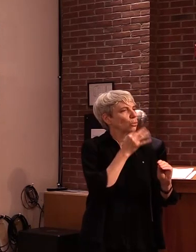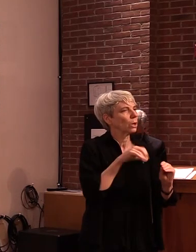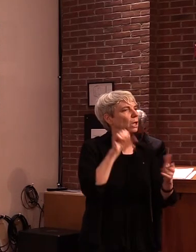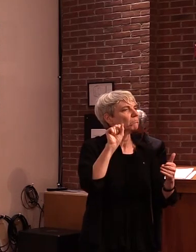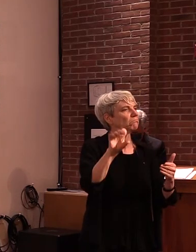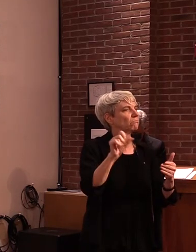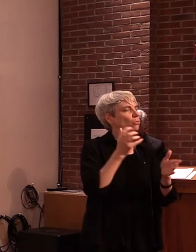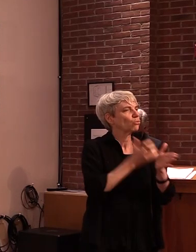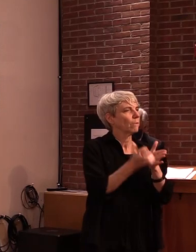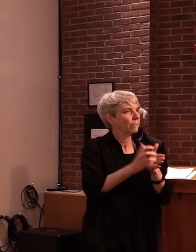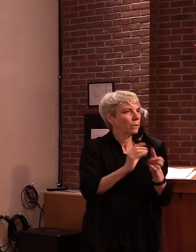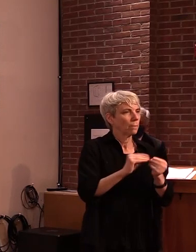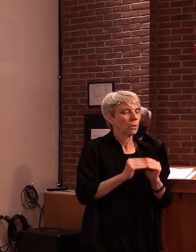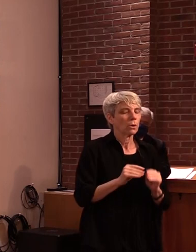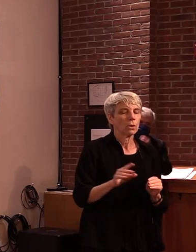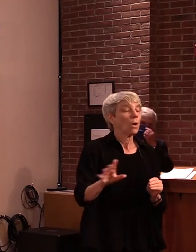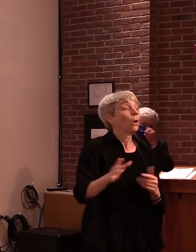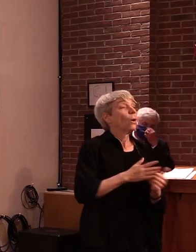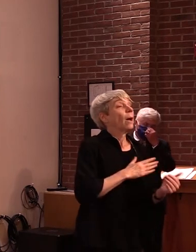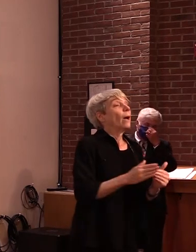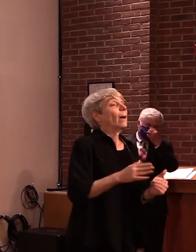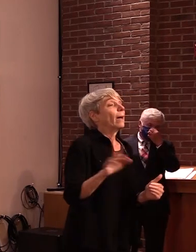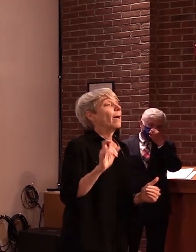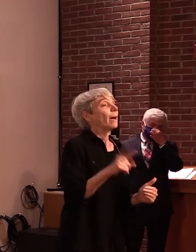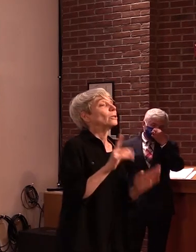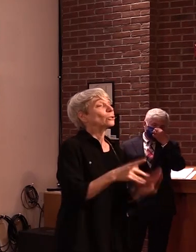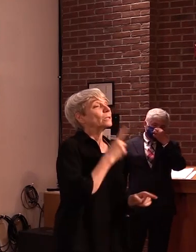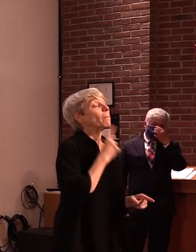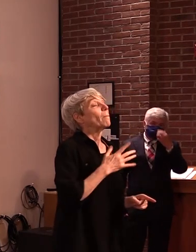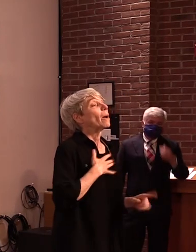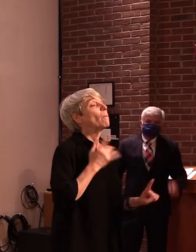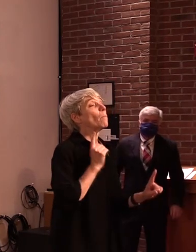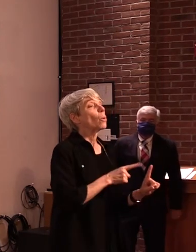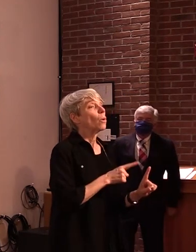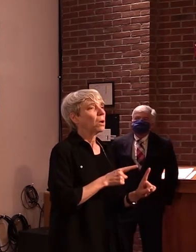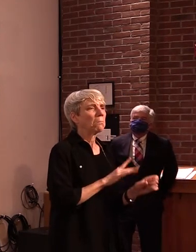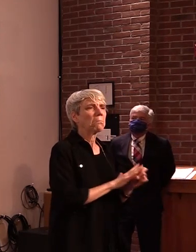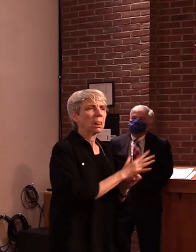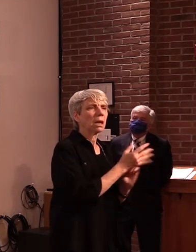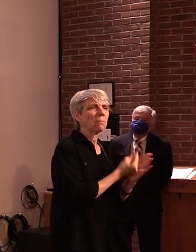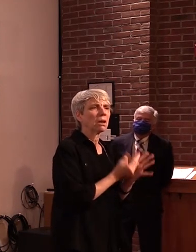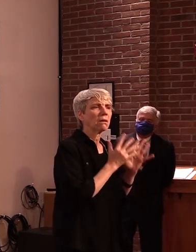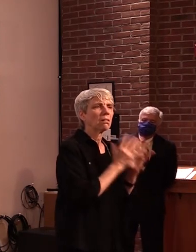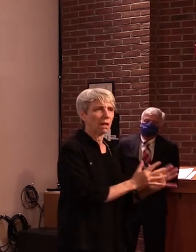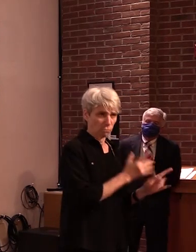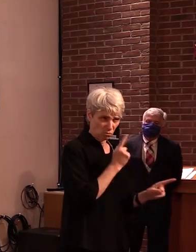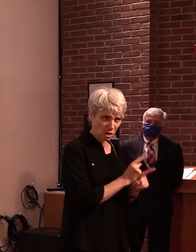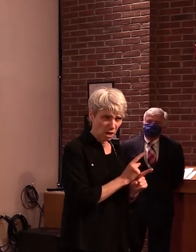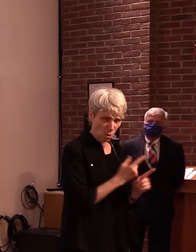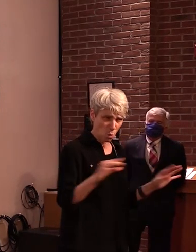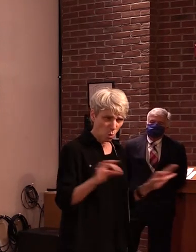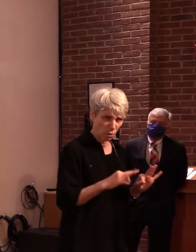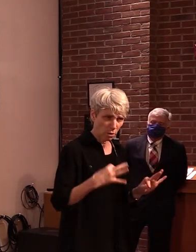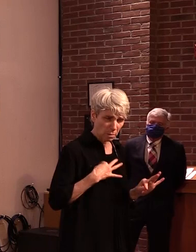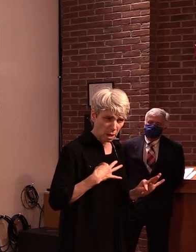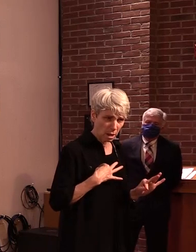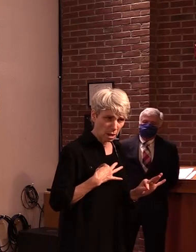I think that my point was that there's still a significant amount of money that people shouldn't shy away from.